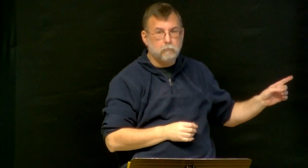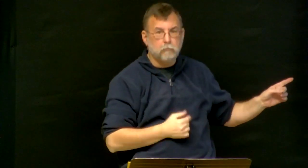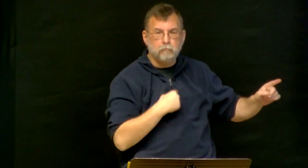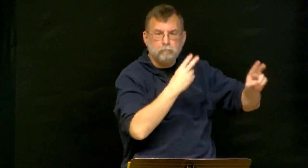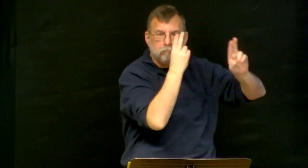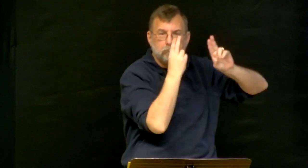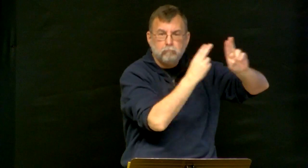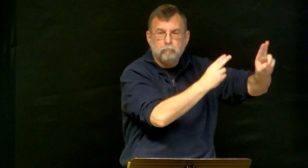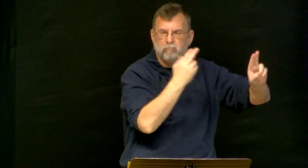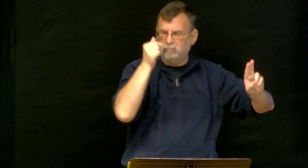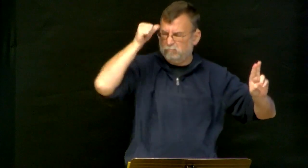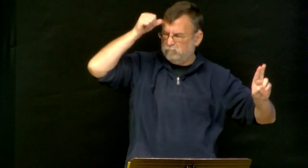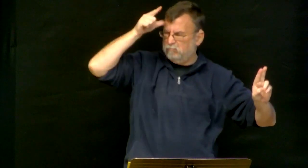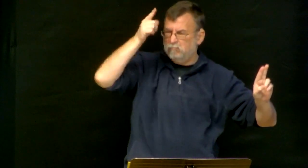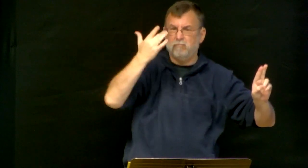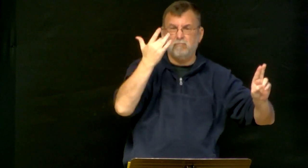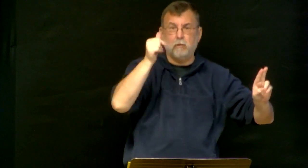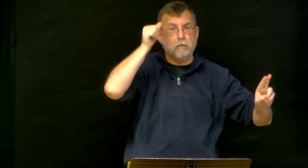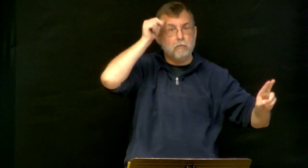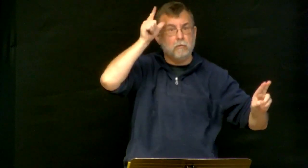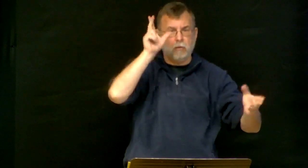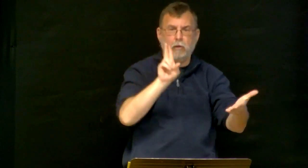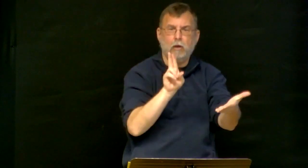kind of hat that he wore. And we wanted to honor Abraham Lincoln.